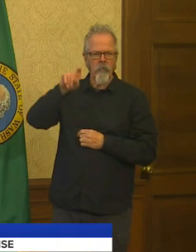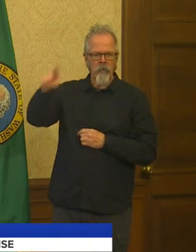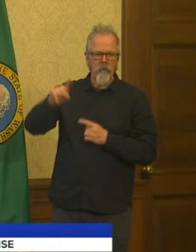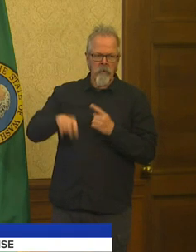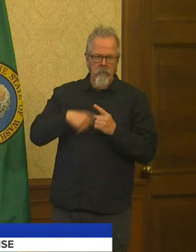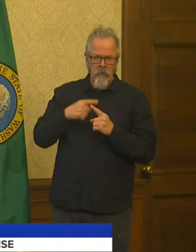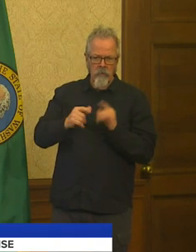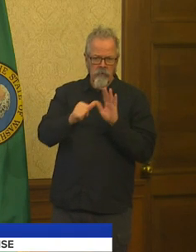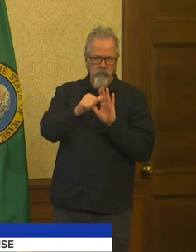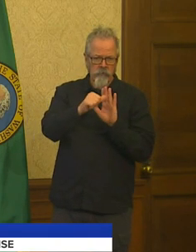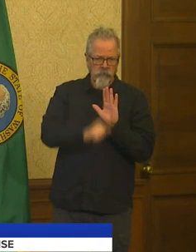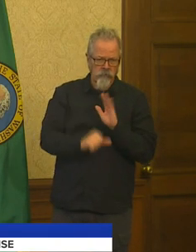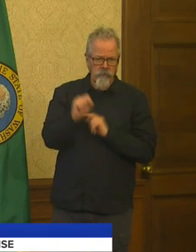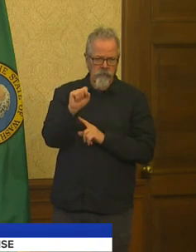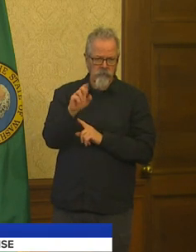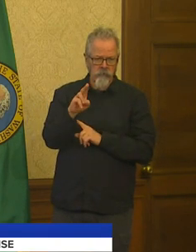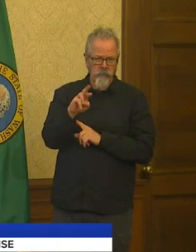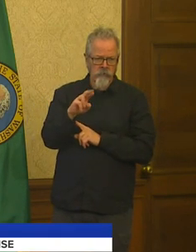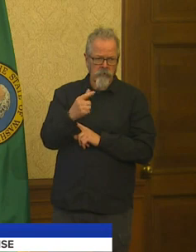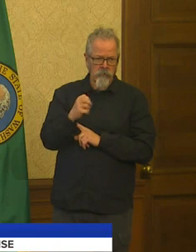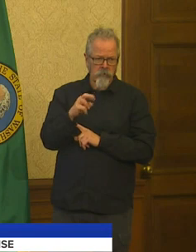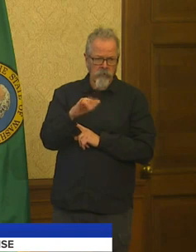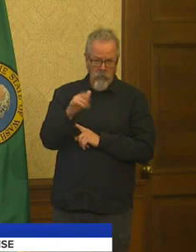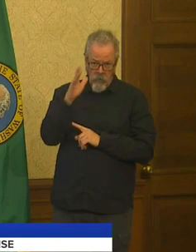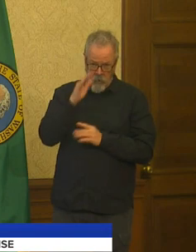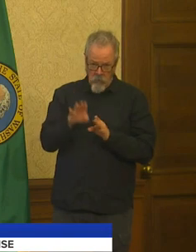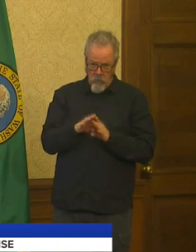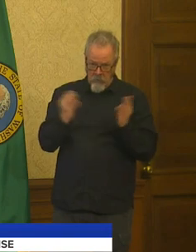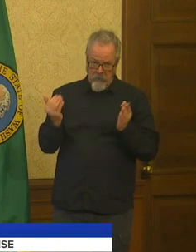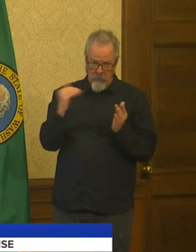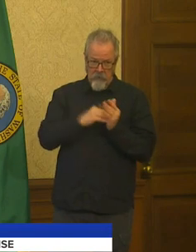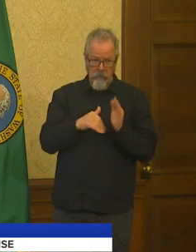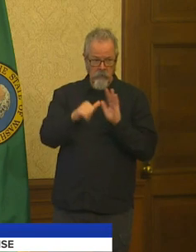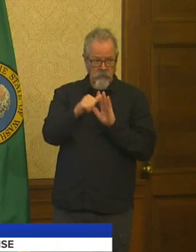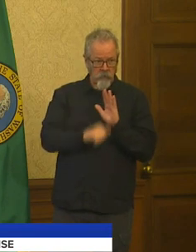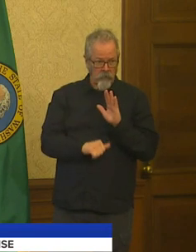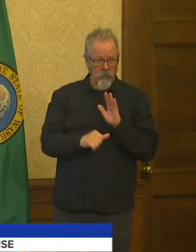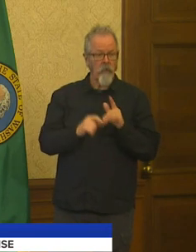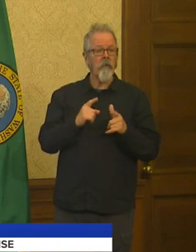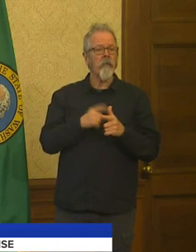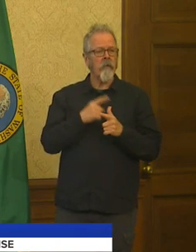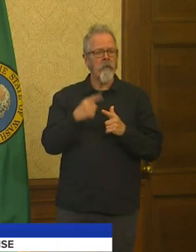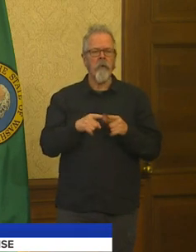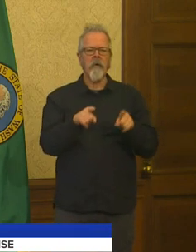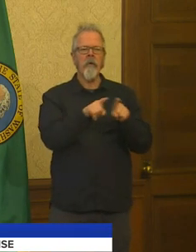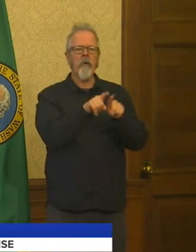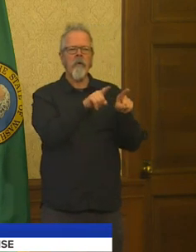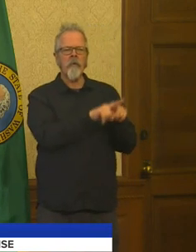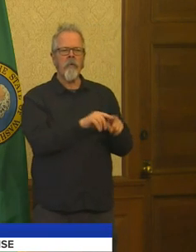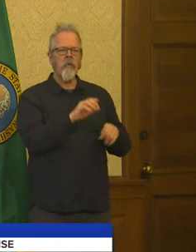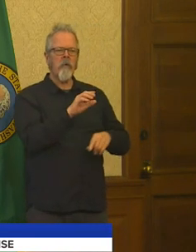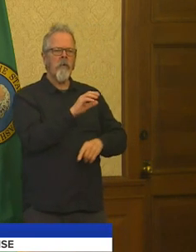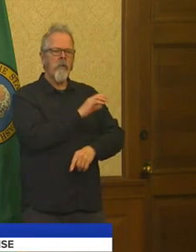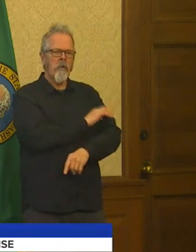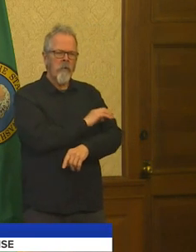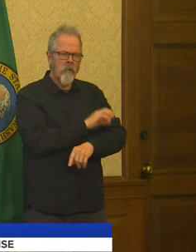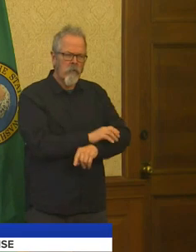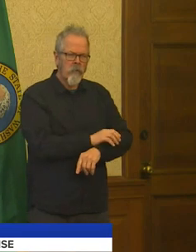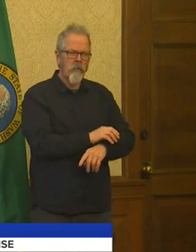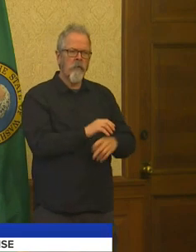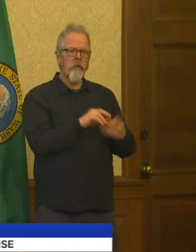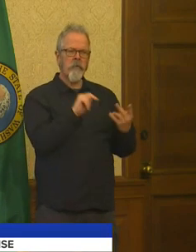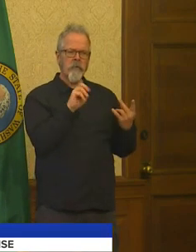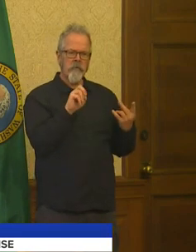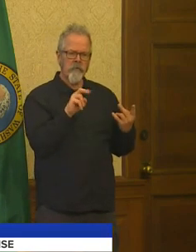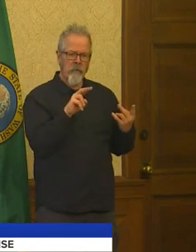inclusion of Nevada and Colorado into the Western Pact? And I'm curious if you've seen Colorado's reopening plan, which kind of gives